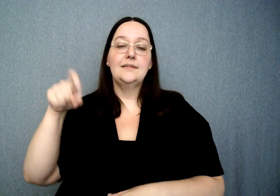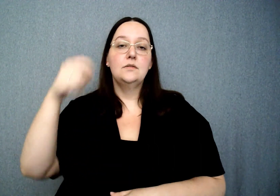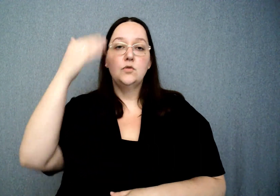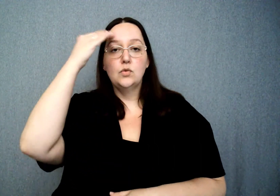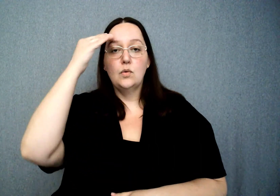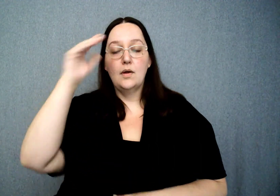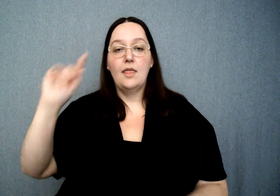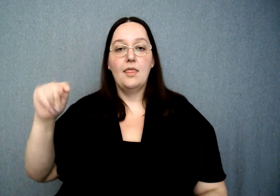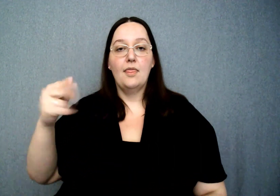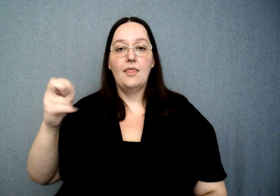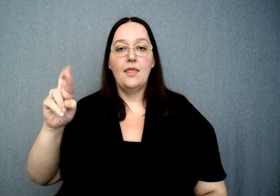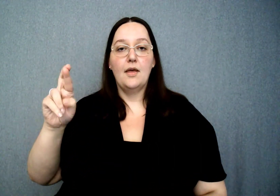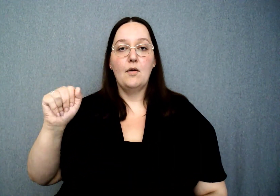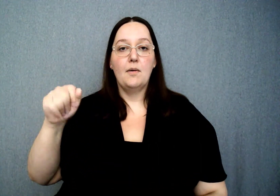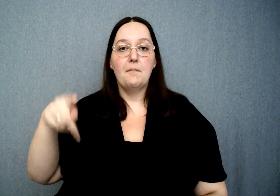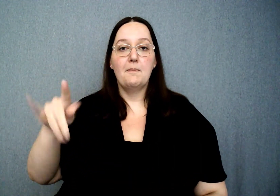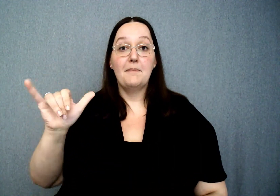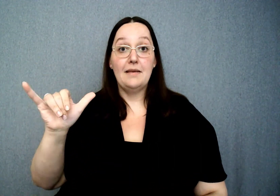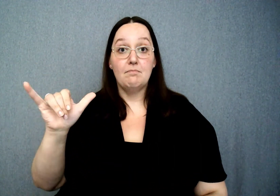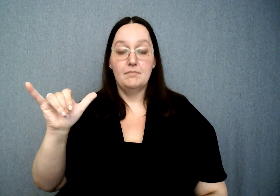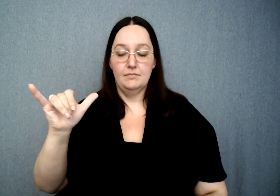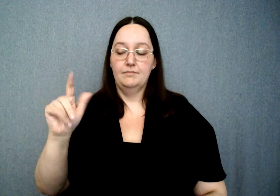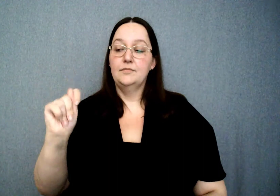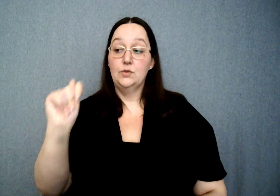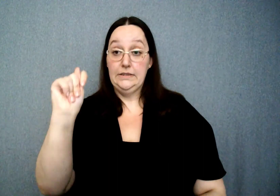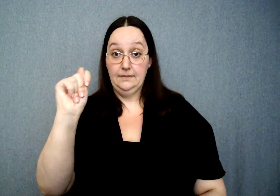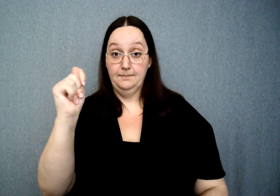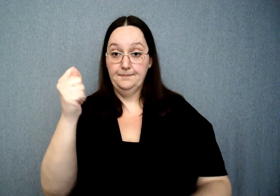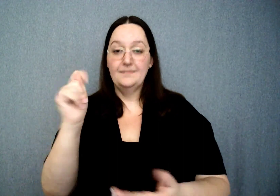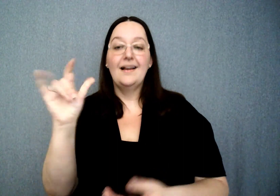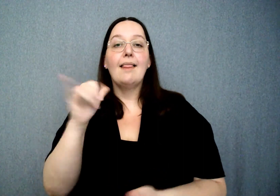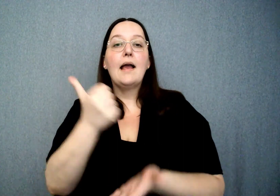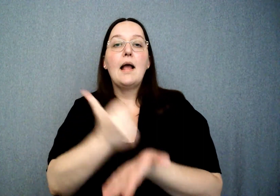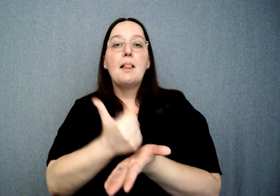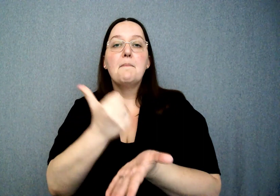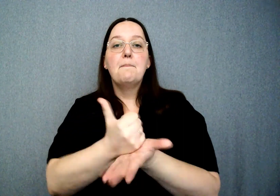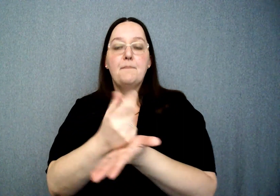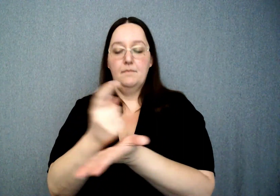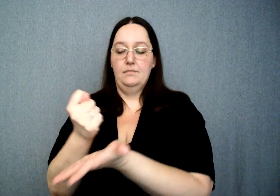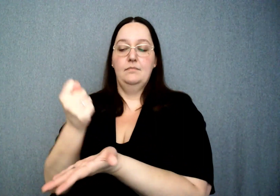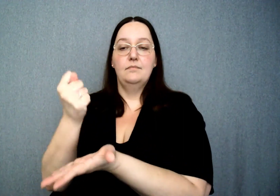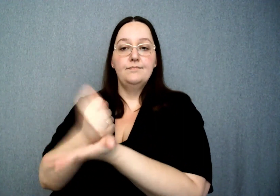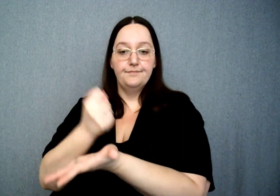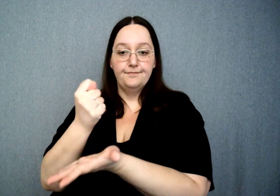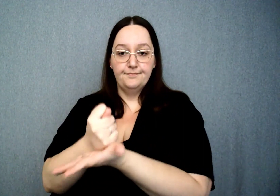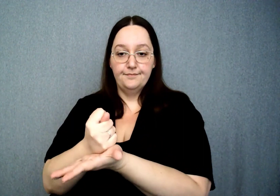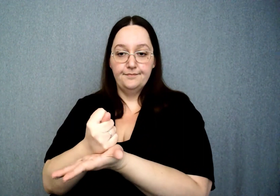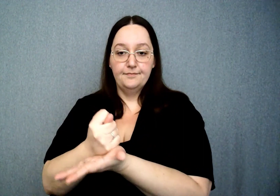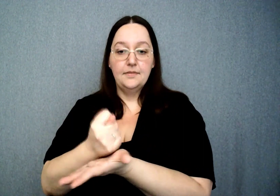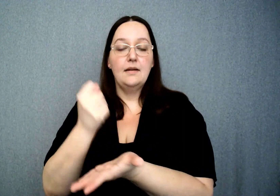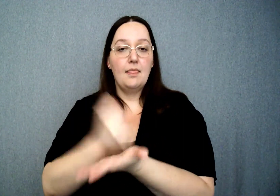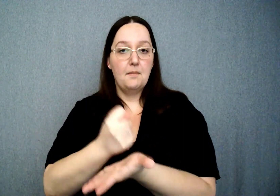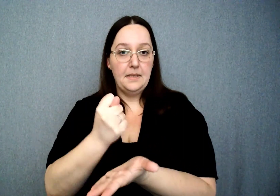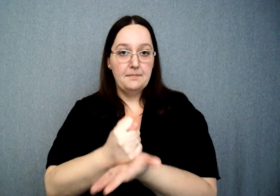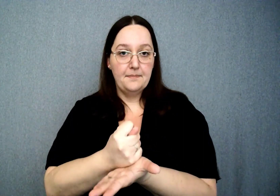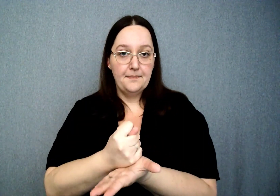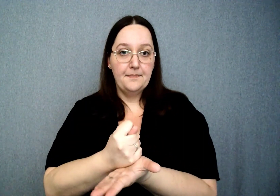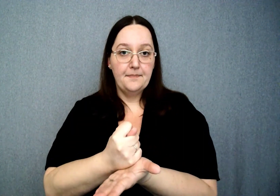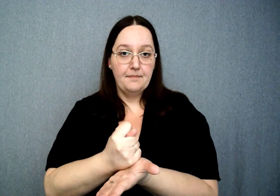Some people will sign different signs for this. In order for this version, you need to know therapy, which is like help.